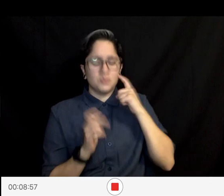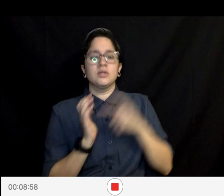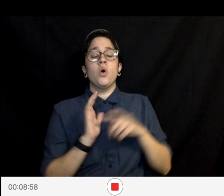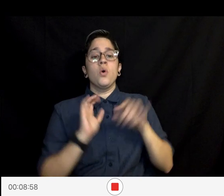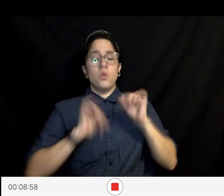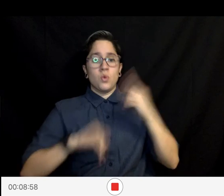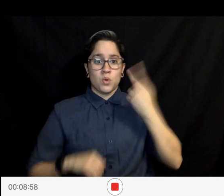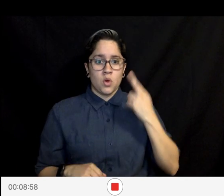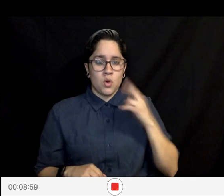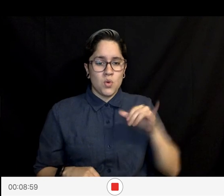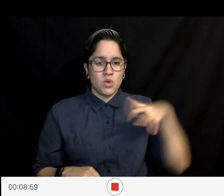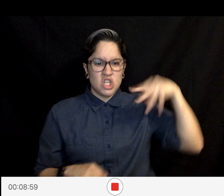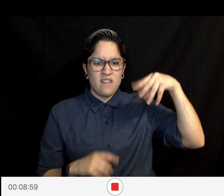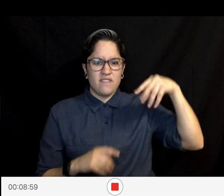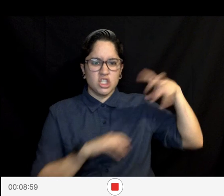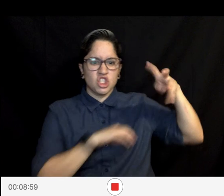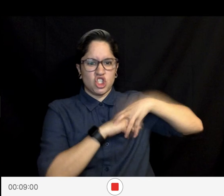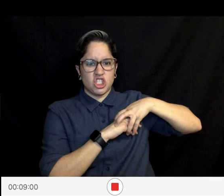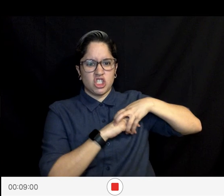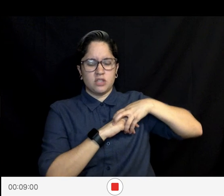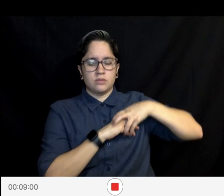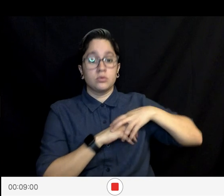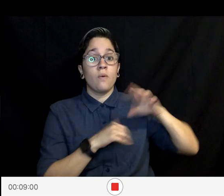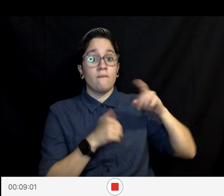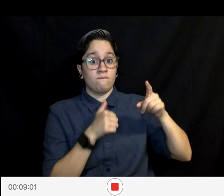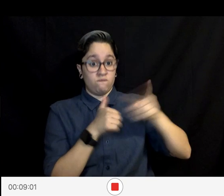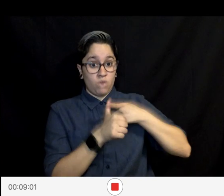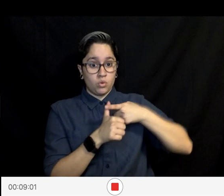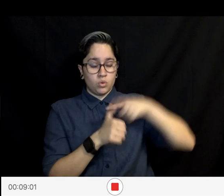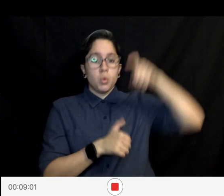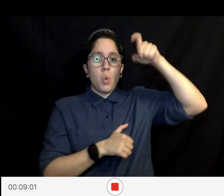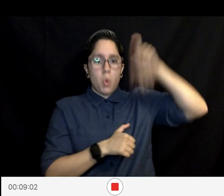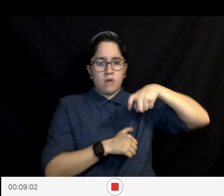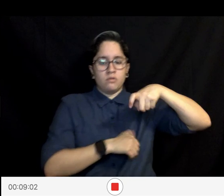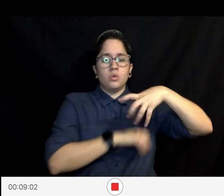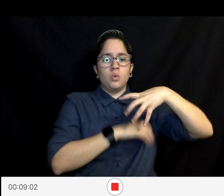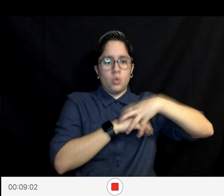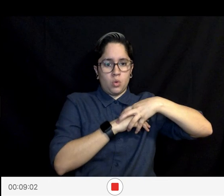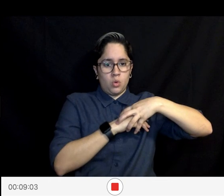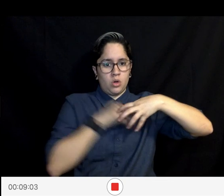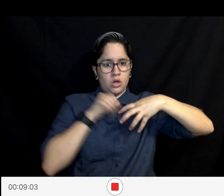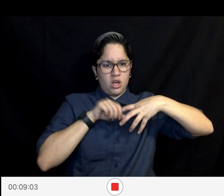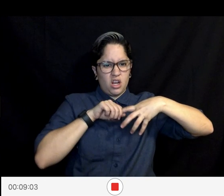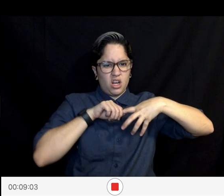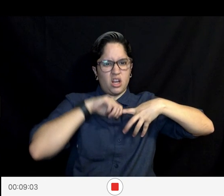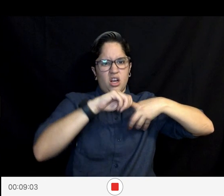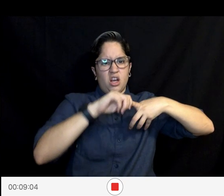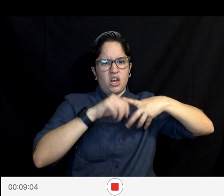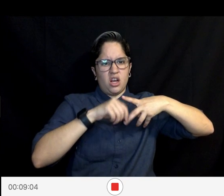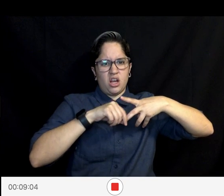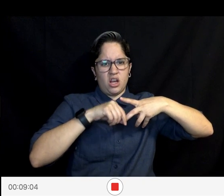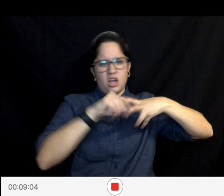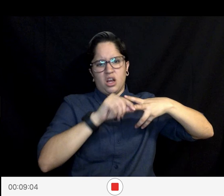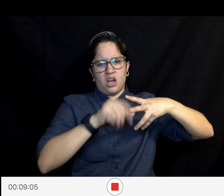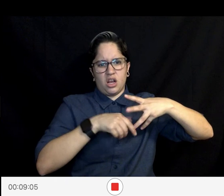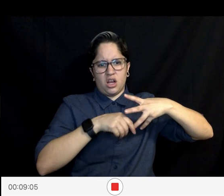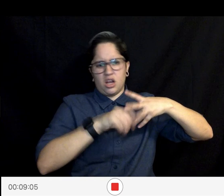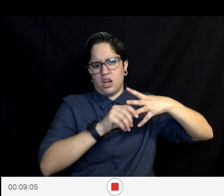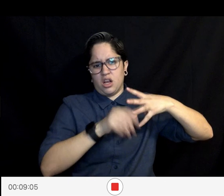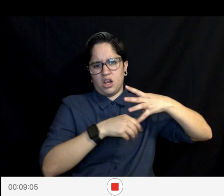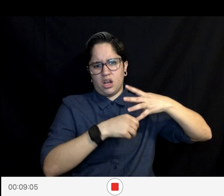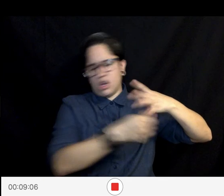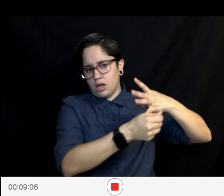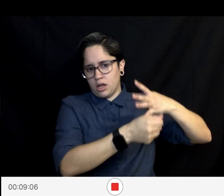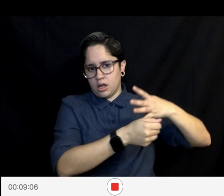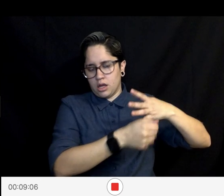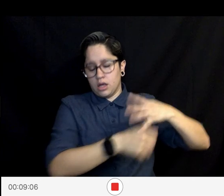first thing you need to do is remove any tentacles clinging to the skin, but do not wash the area with fresh